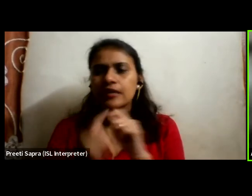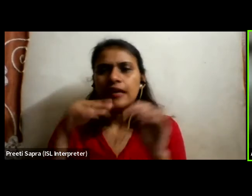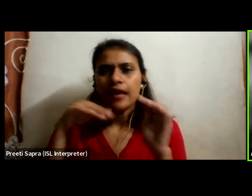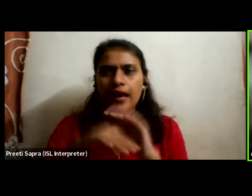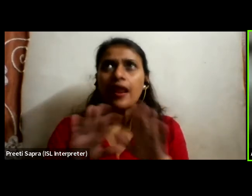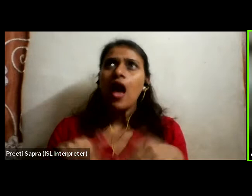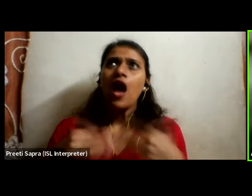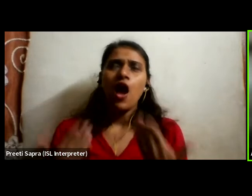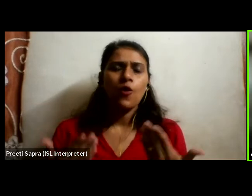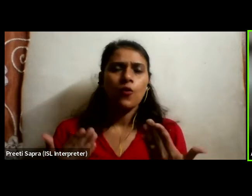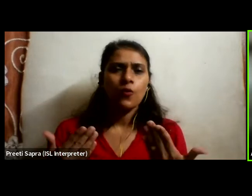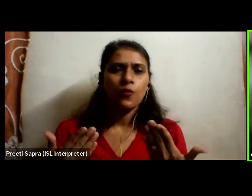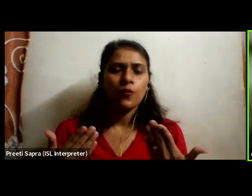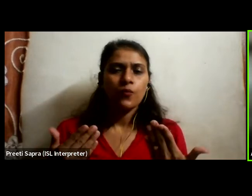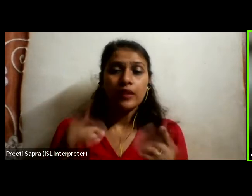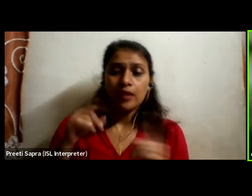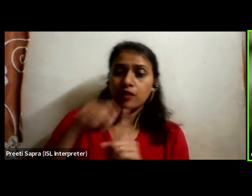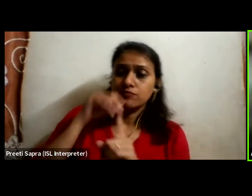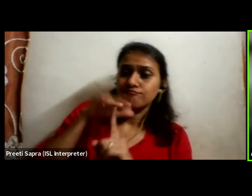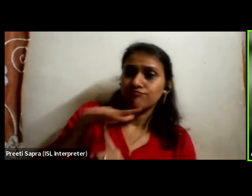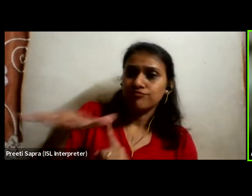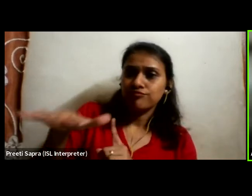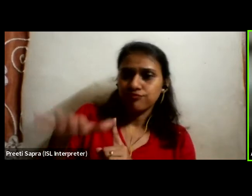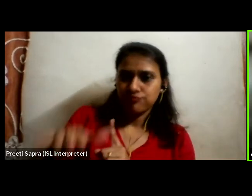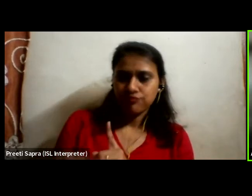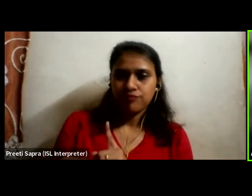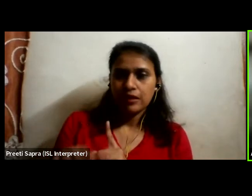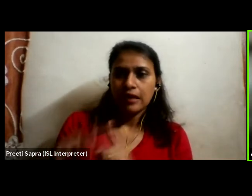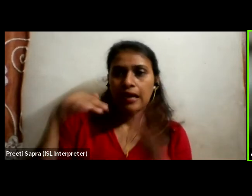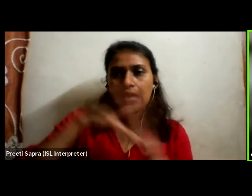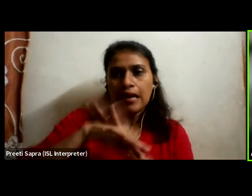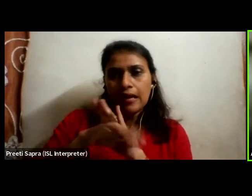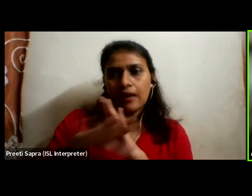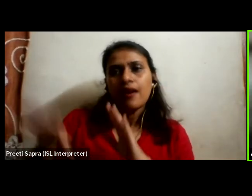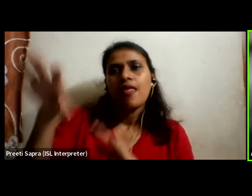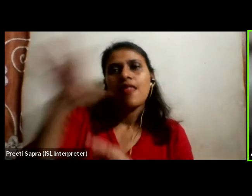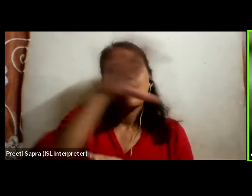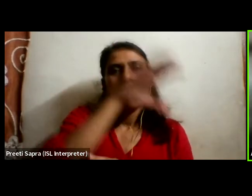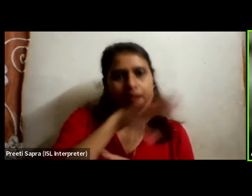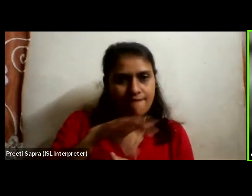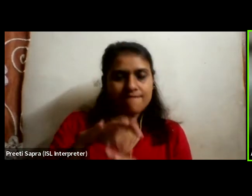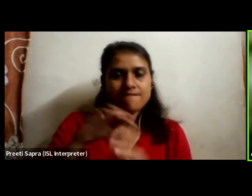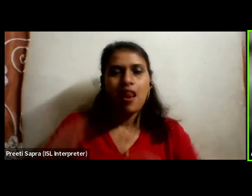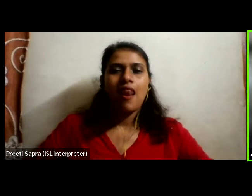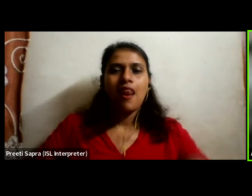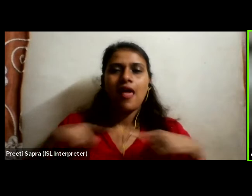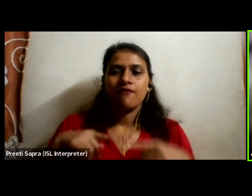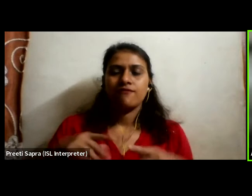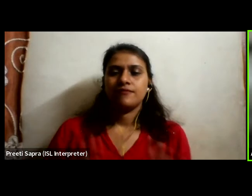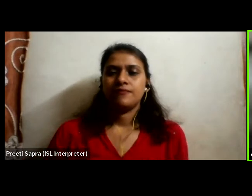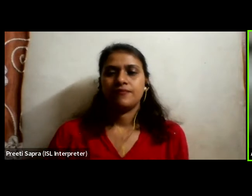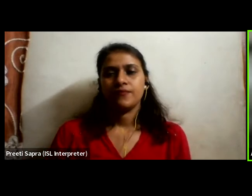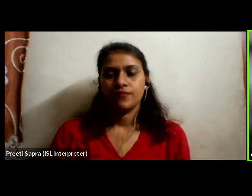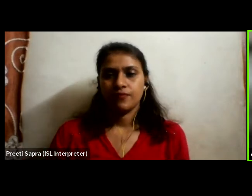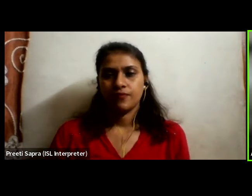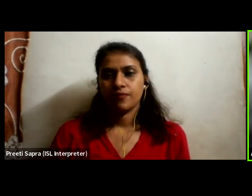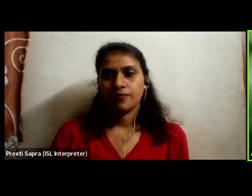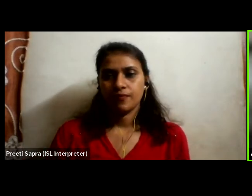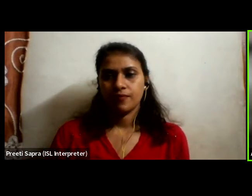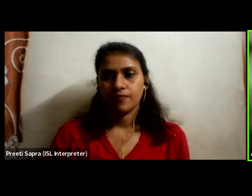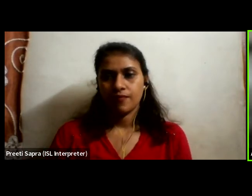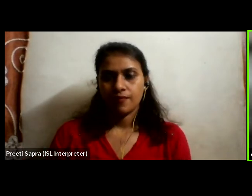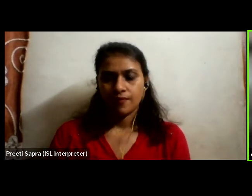how impacts manifest across the various stages of the AI lifecycle. And most of